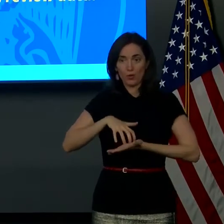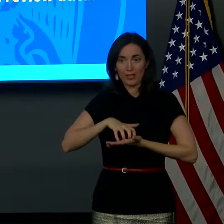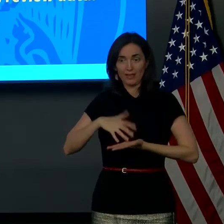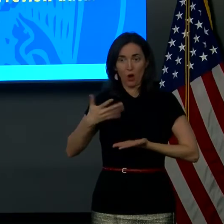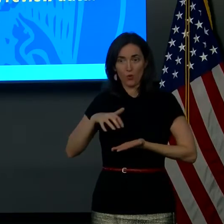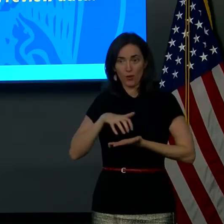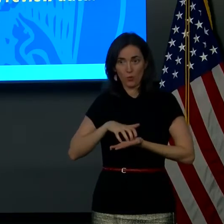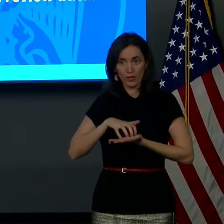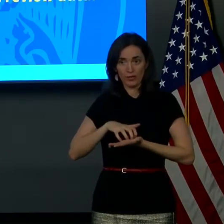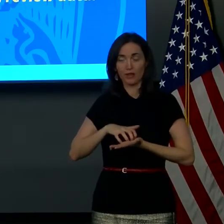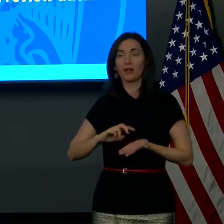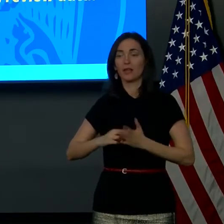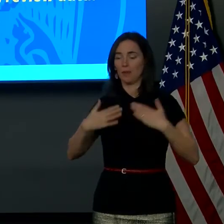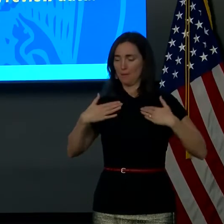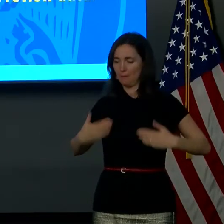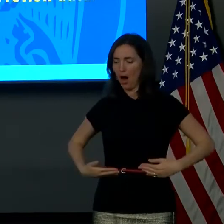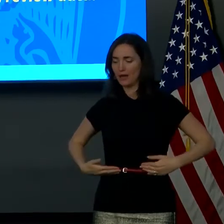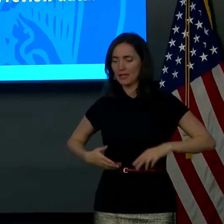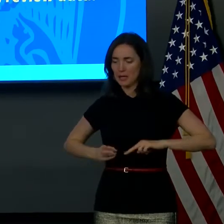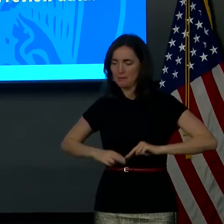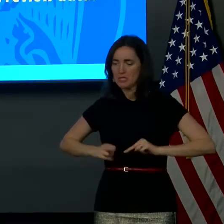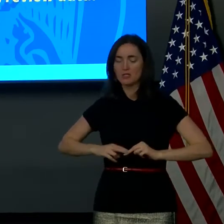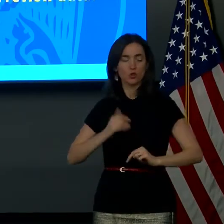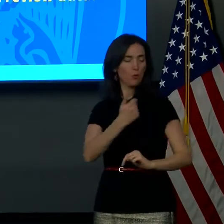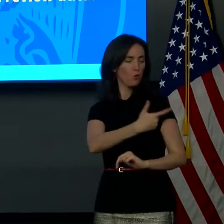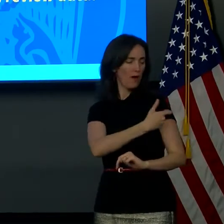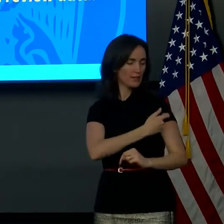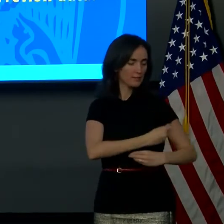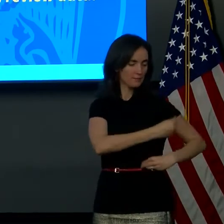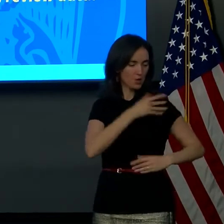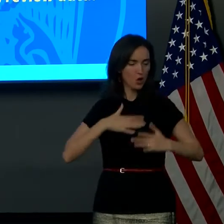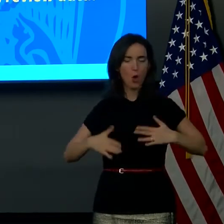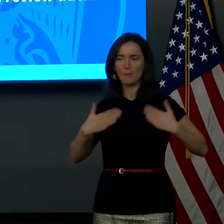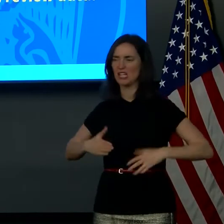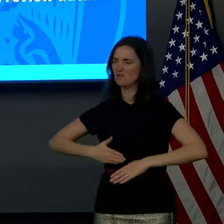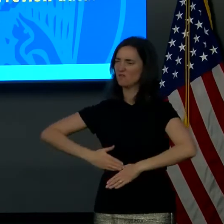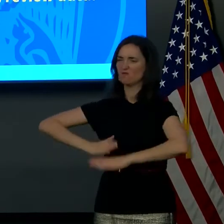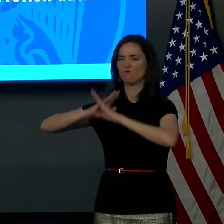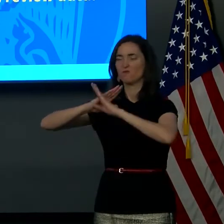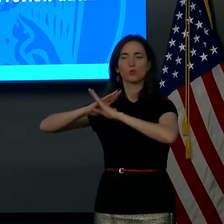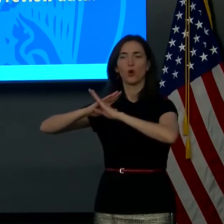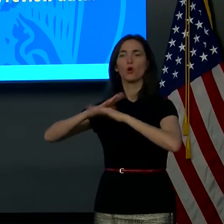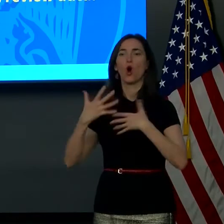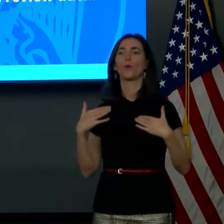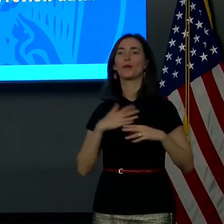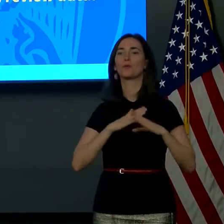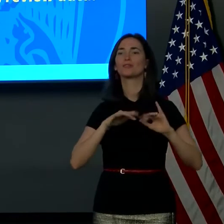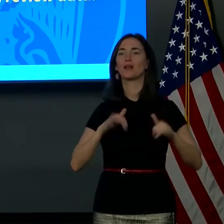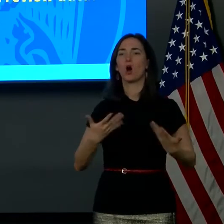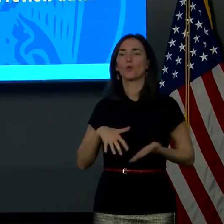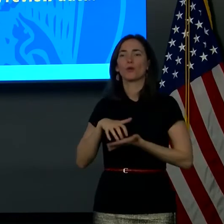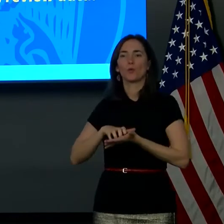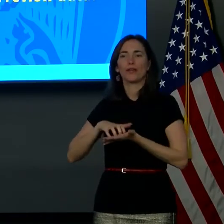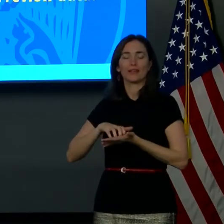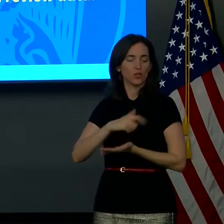likely to mount a good response to a vaccine. Your immune system is hampered, and when you get the vaccine, you don't